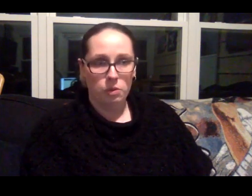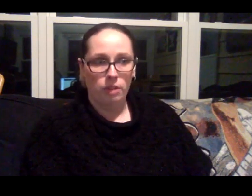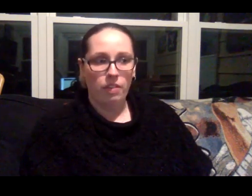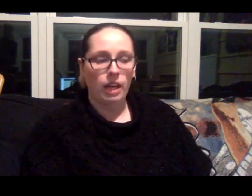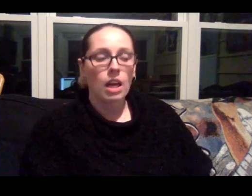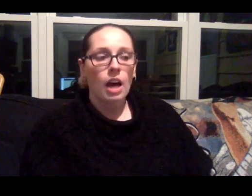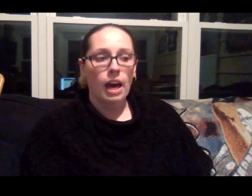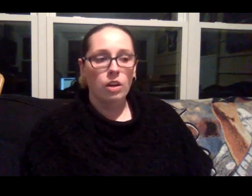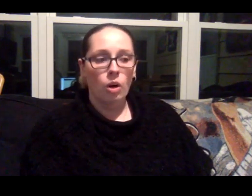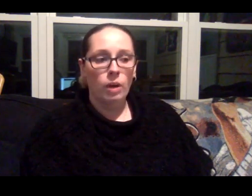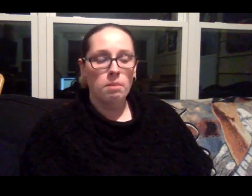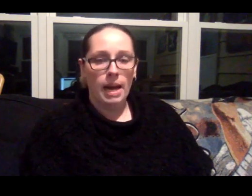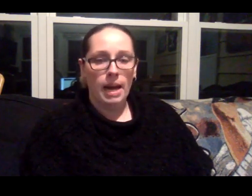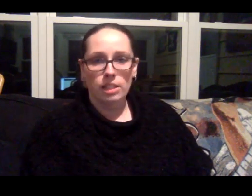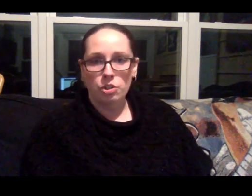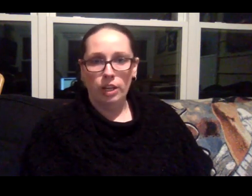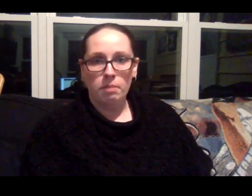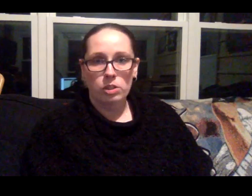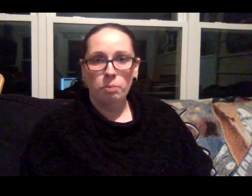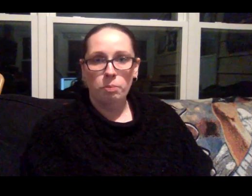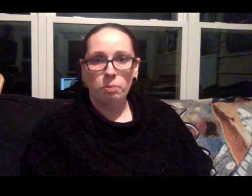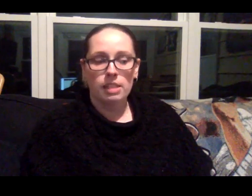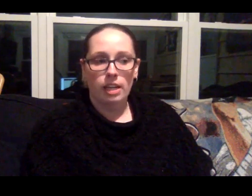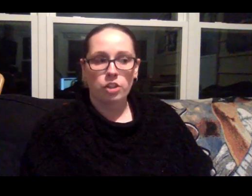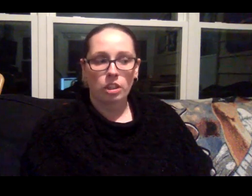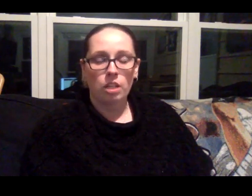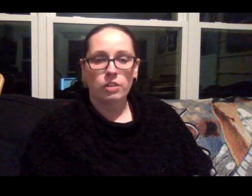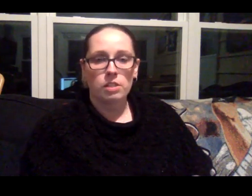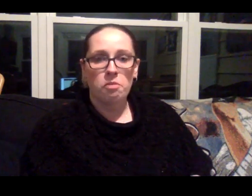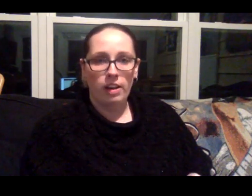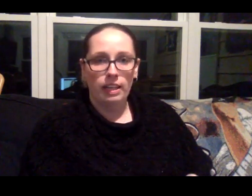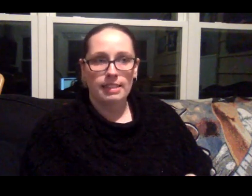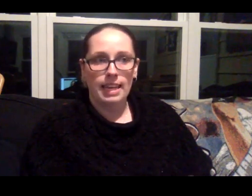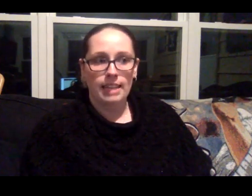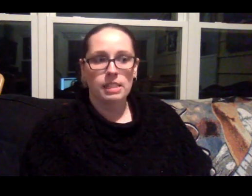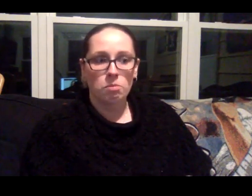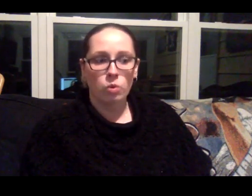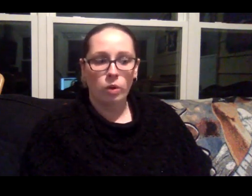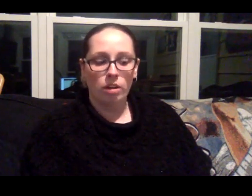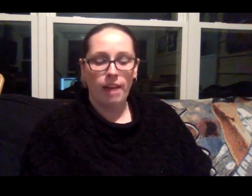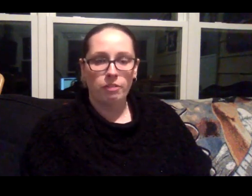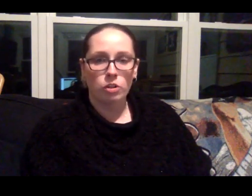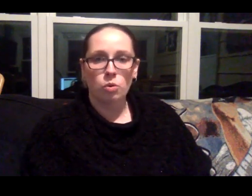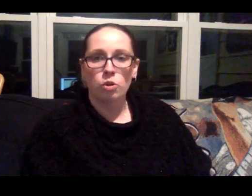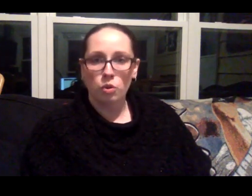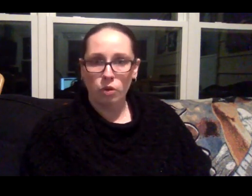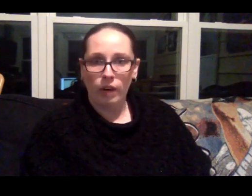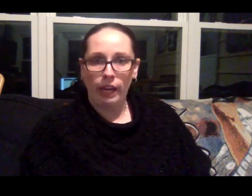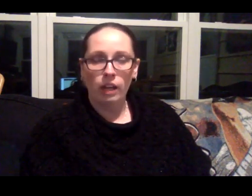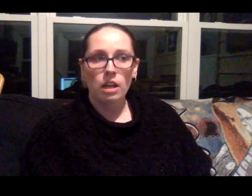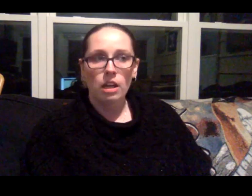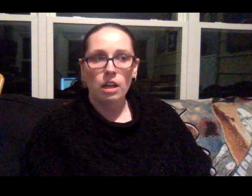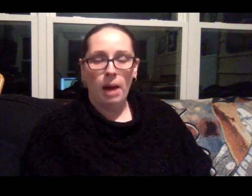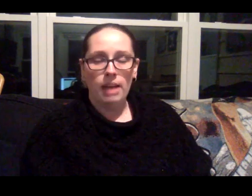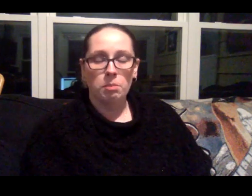that sort of thing. I know in my district, my superintendent is actually looking for some funding to get some sort of after school tutoring